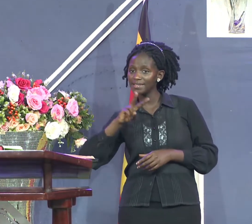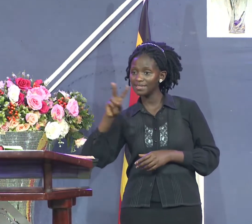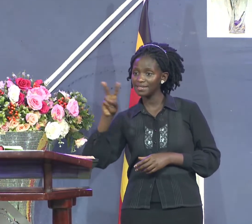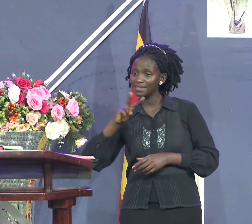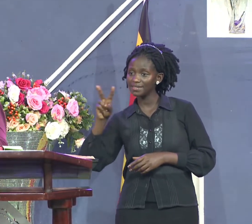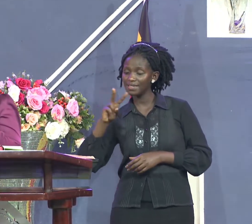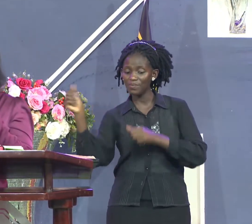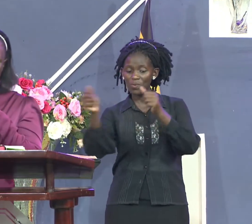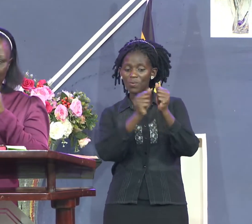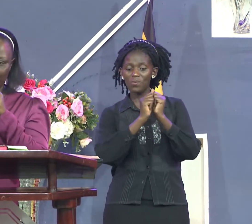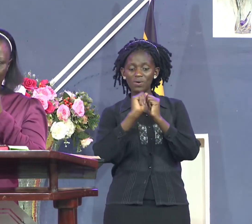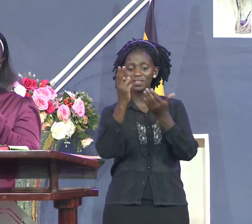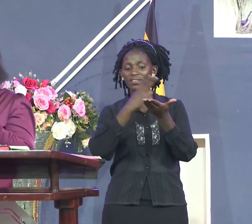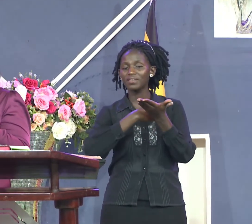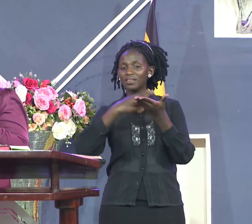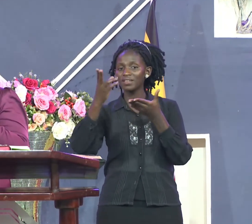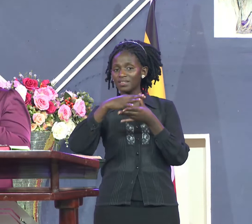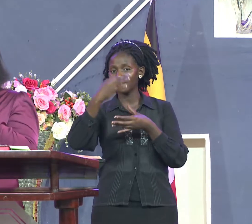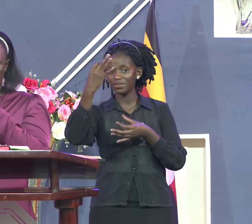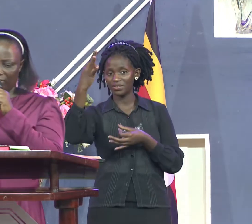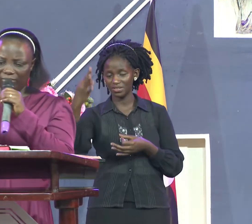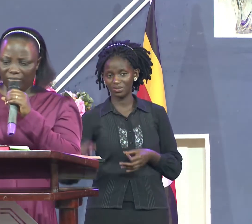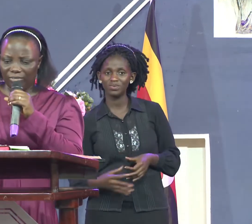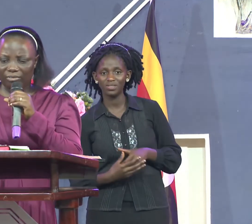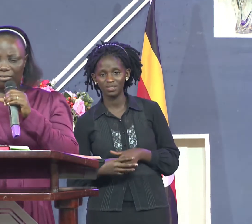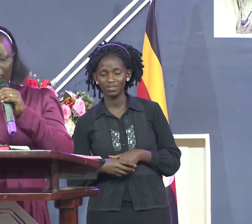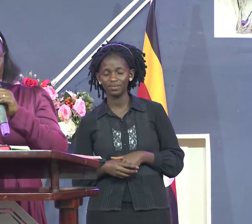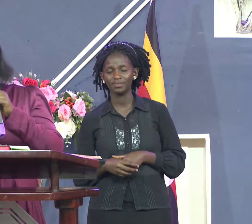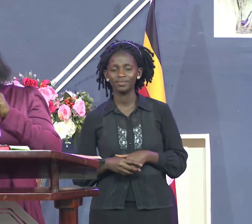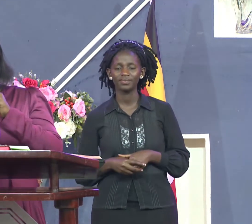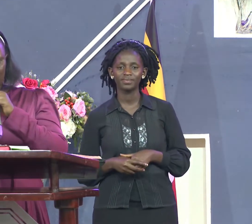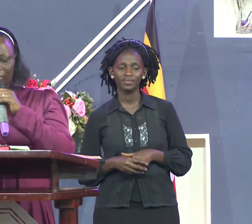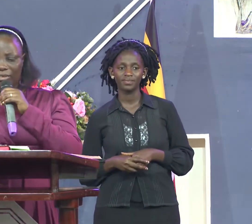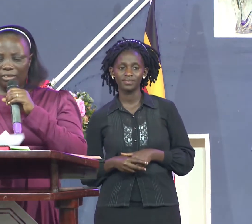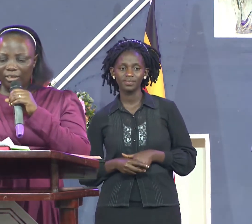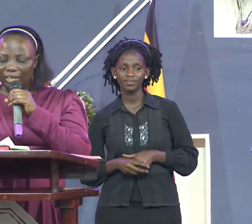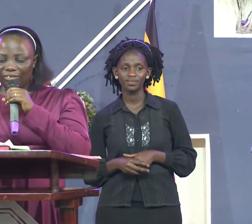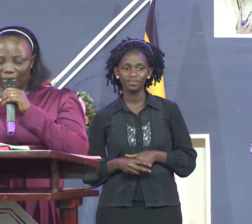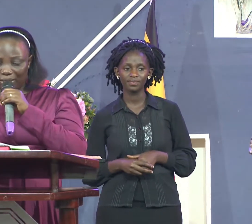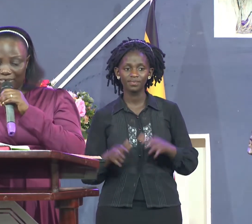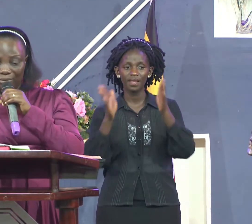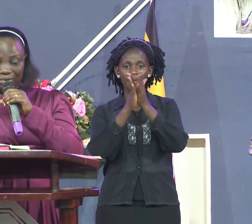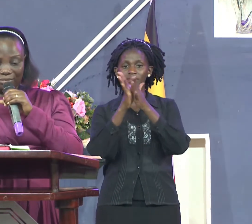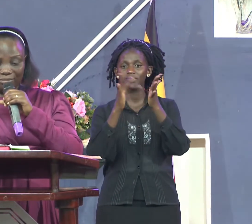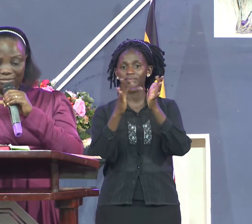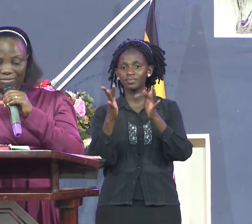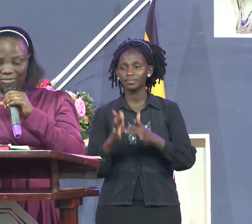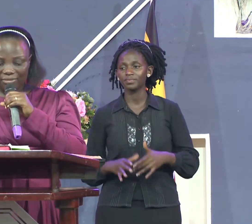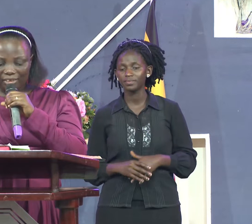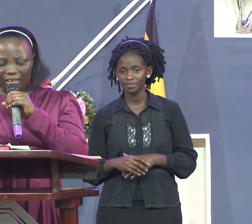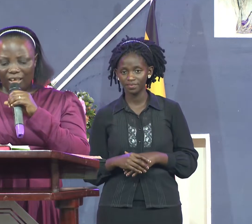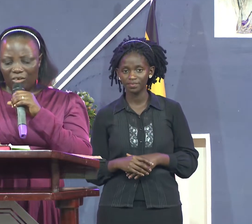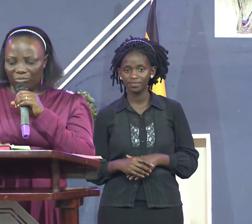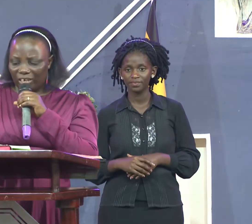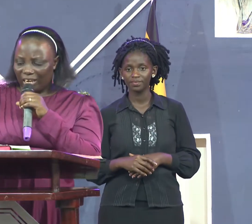ko n'egyo omwoyo omutukuvu. Are somehow likened to those of the Holy Spirit. Yes, yes. Praise the